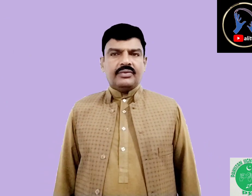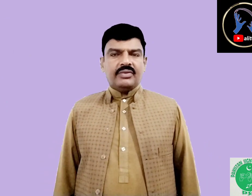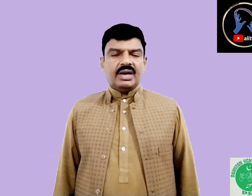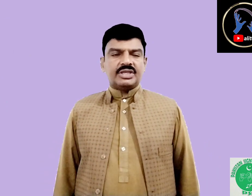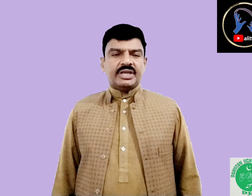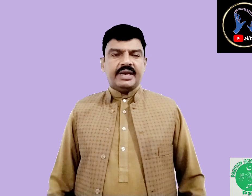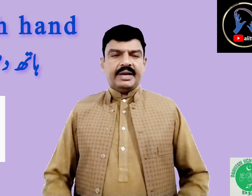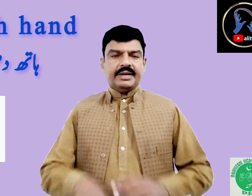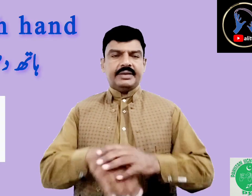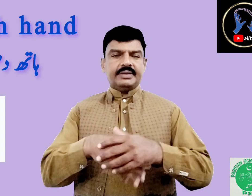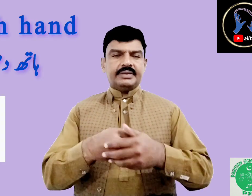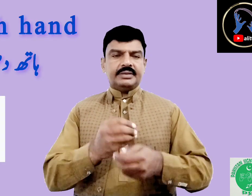wash hand